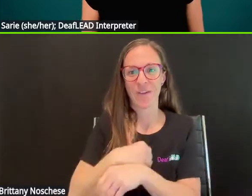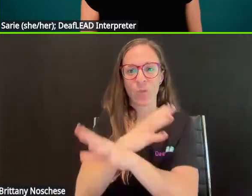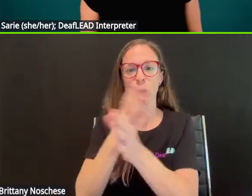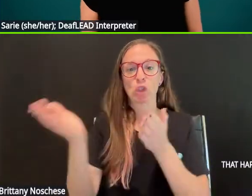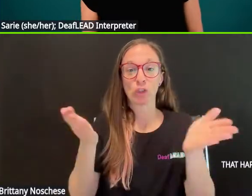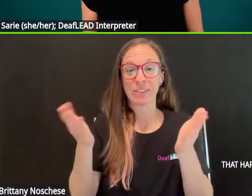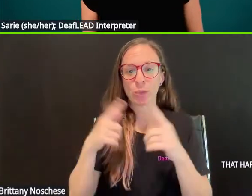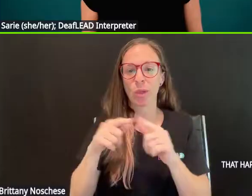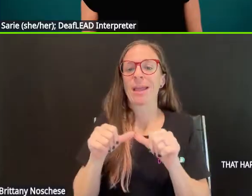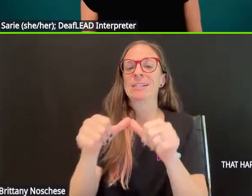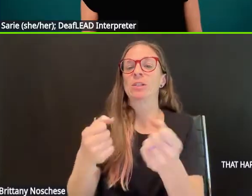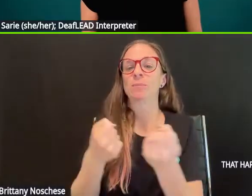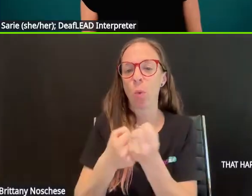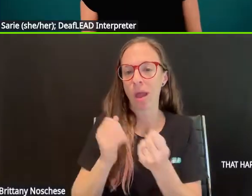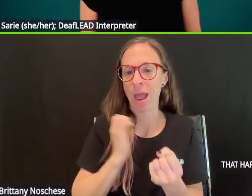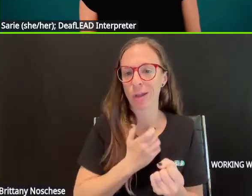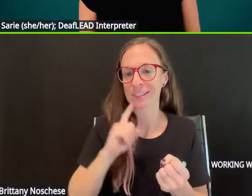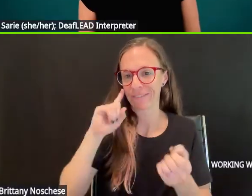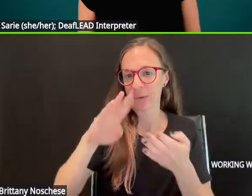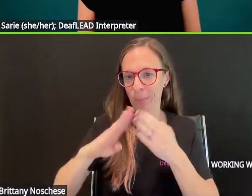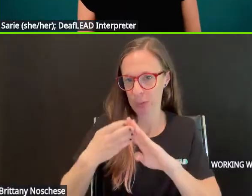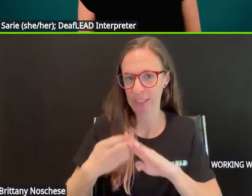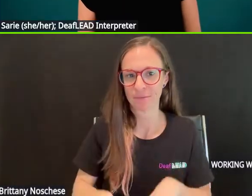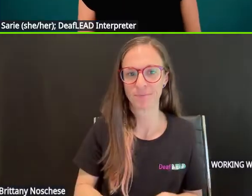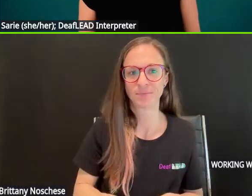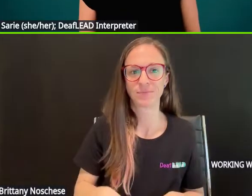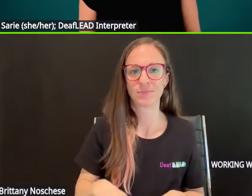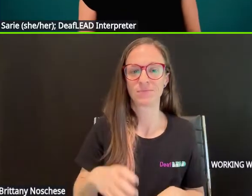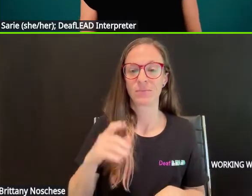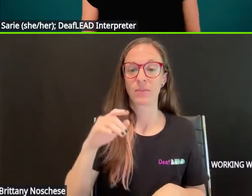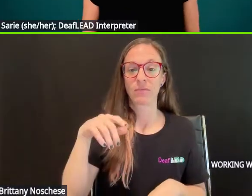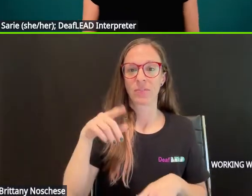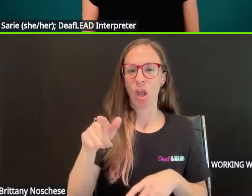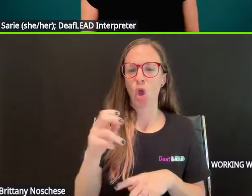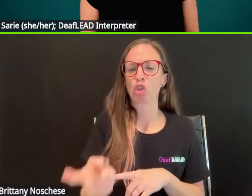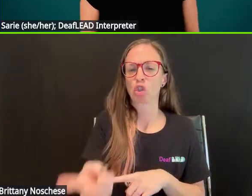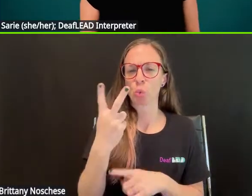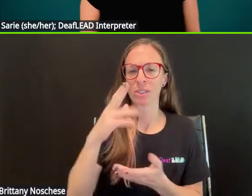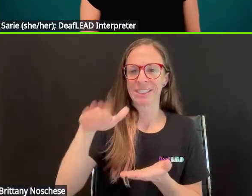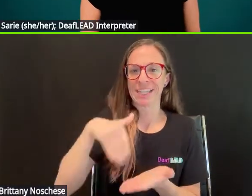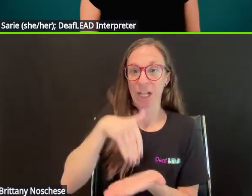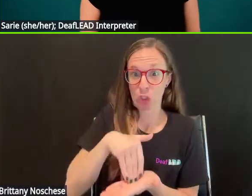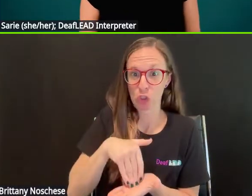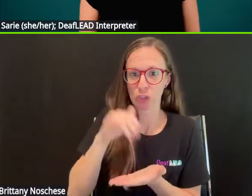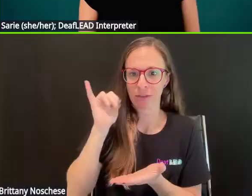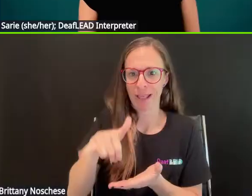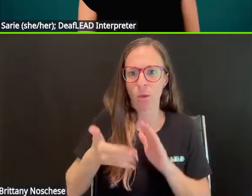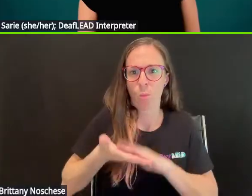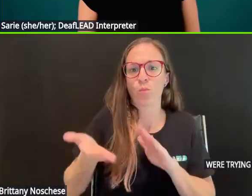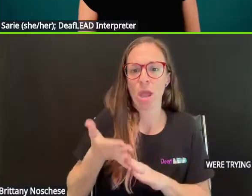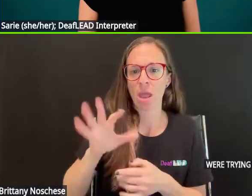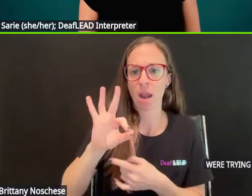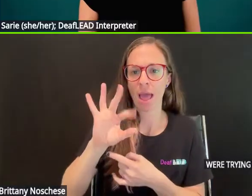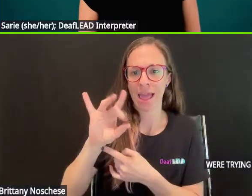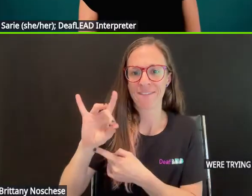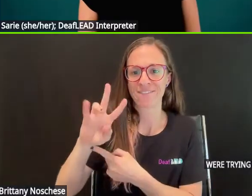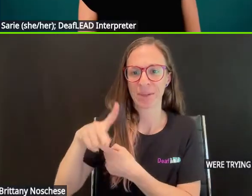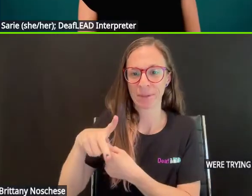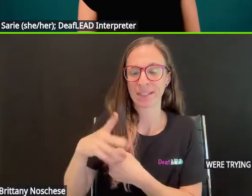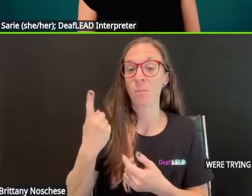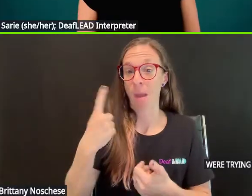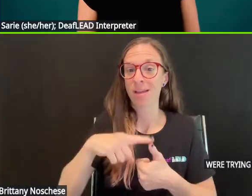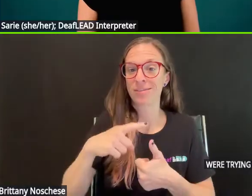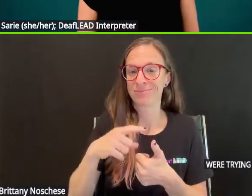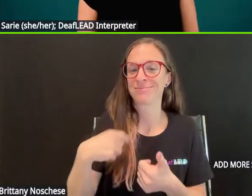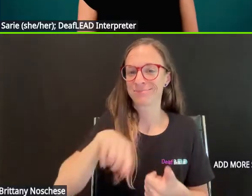added our 988 Videophone line, and we continued to provide that for our deaf community to support them in a different